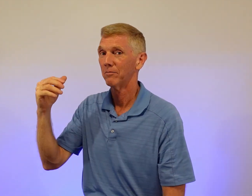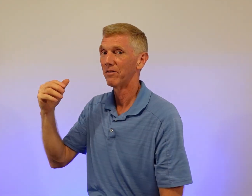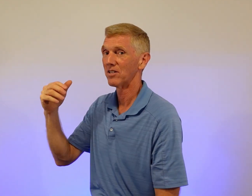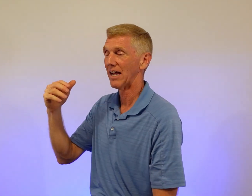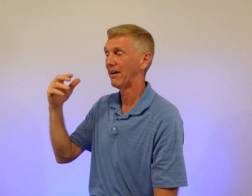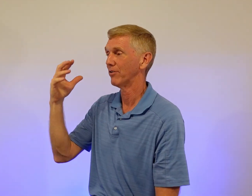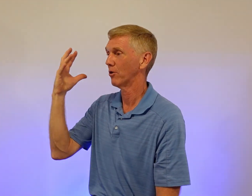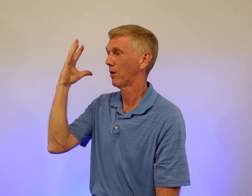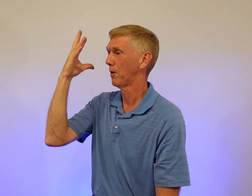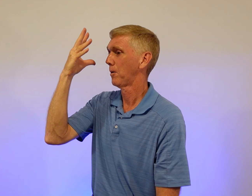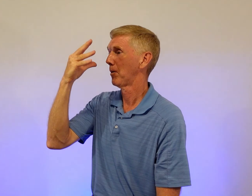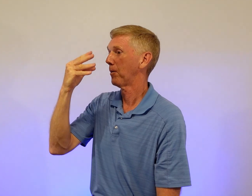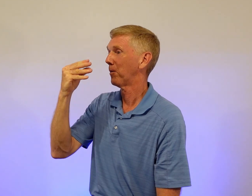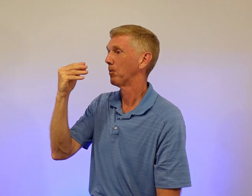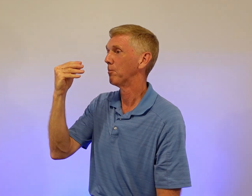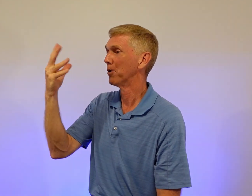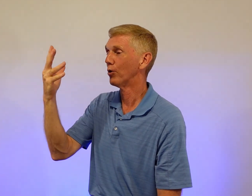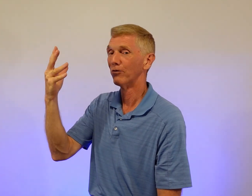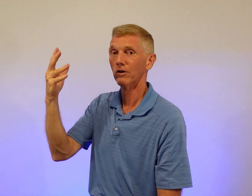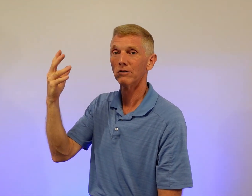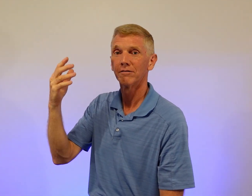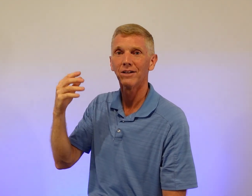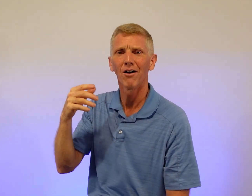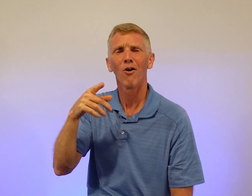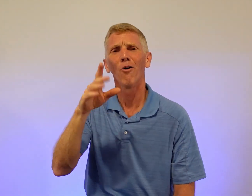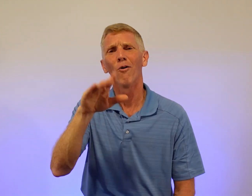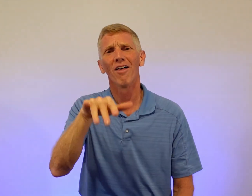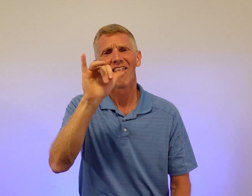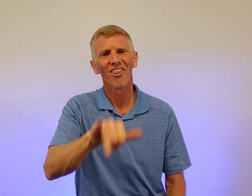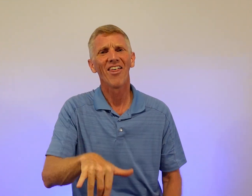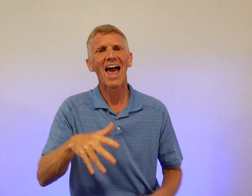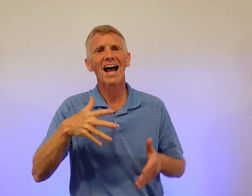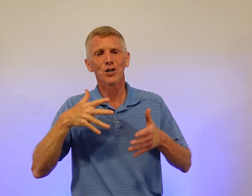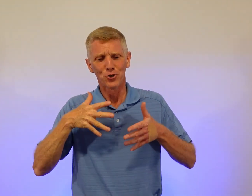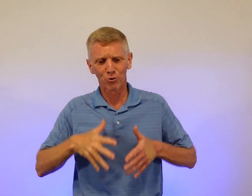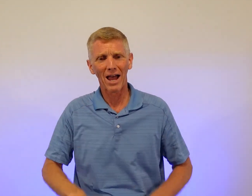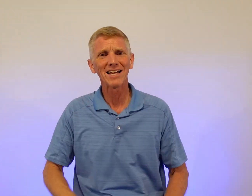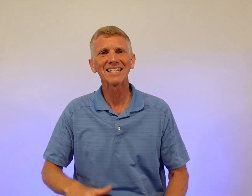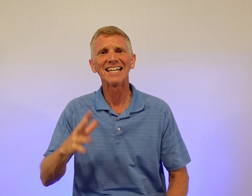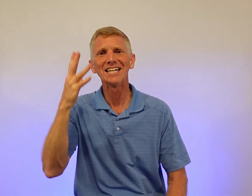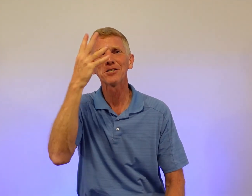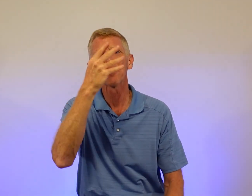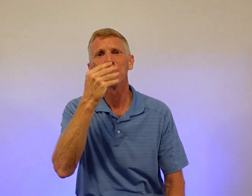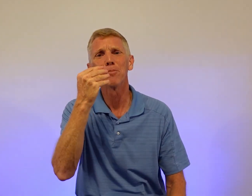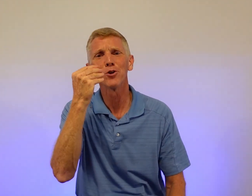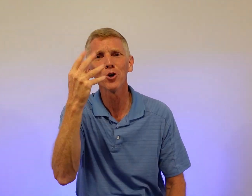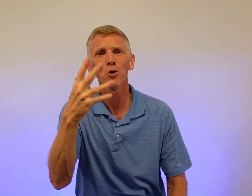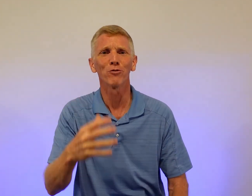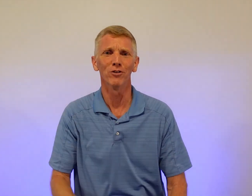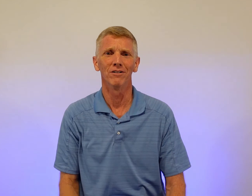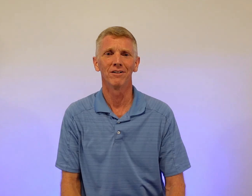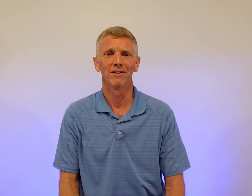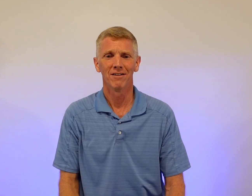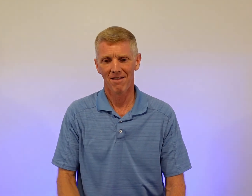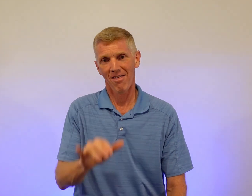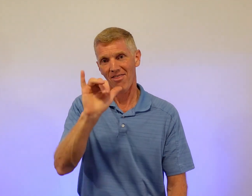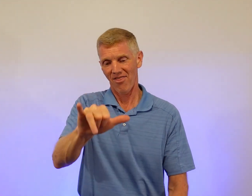me a side view. Beautiful. Okay, oh, that dress is beautiful.